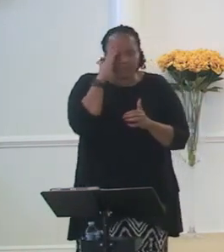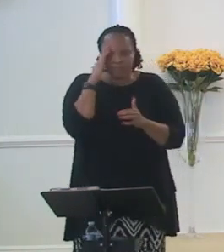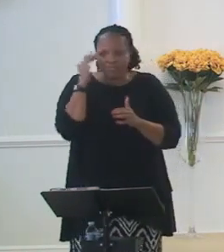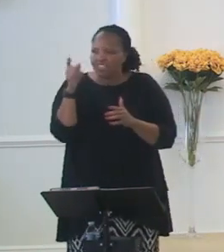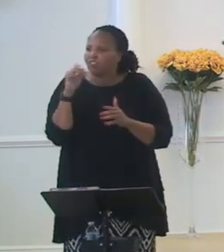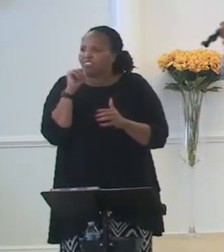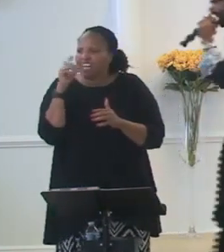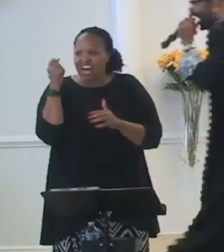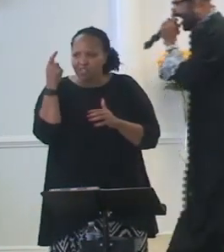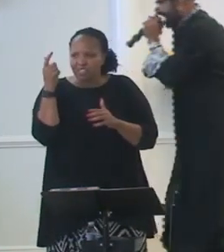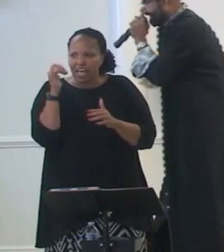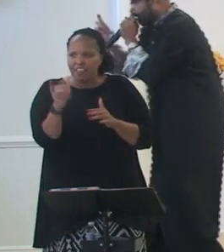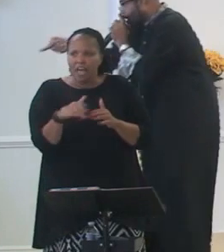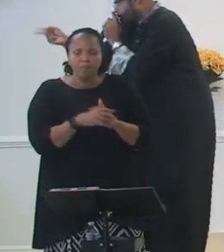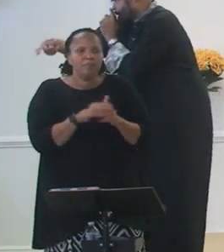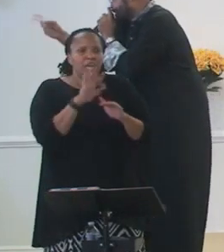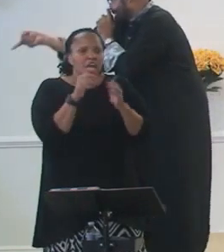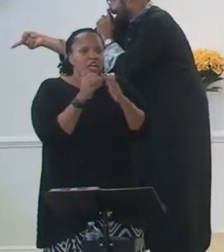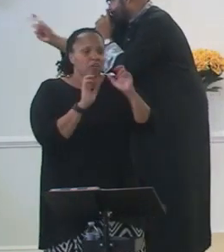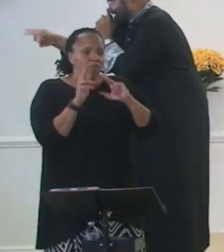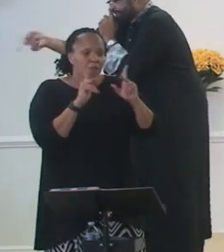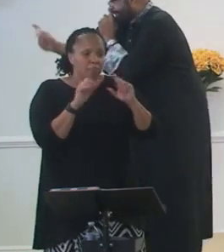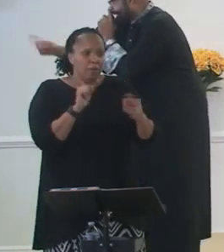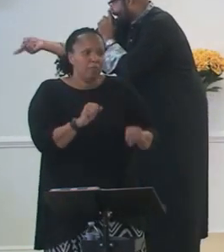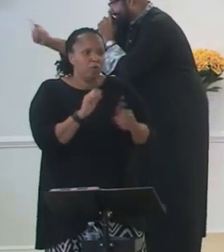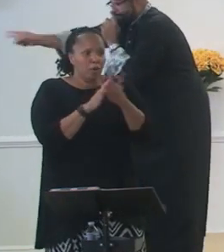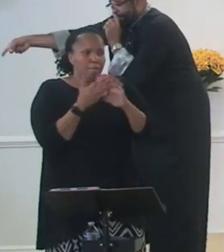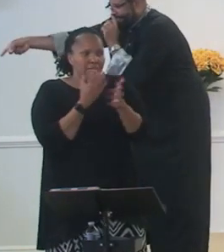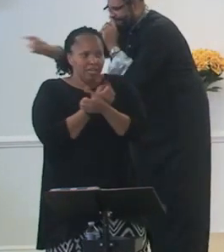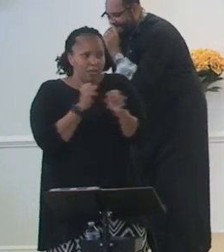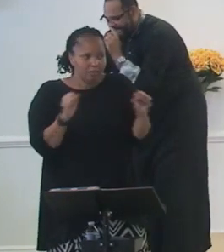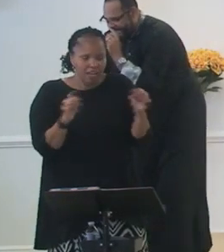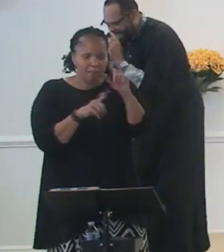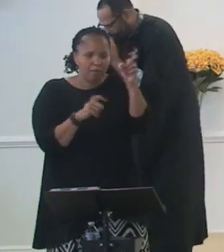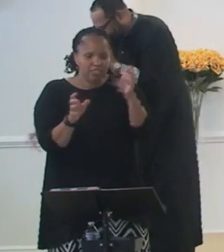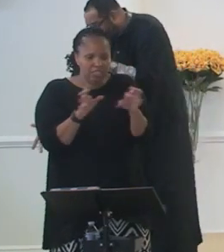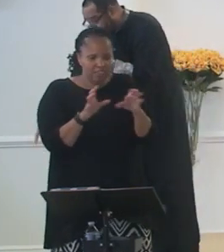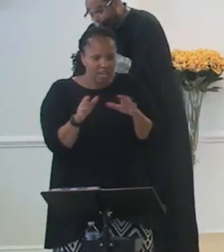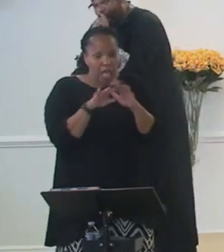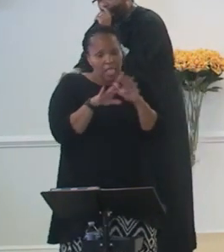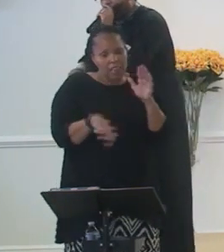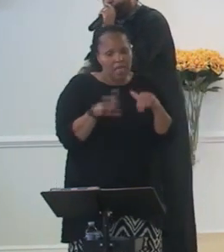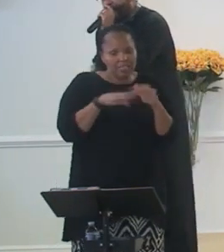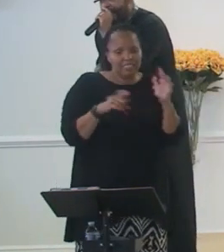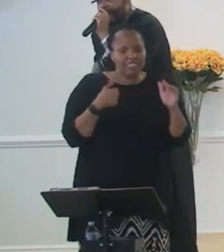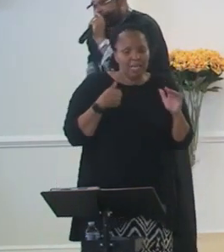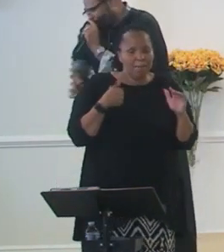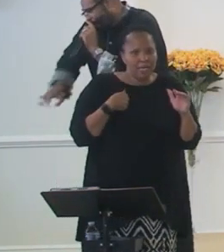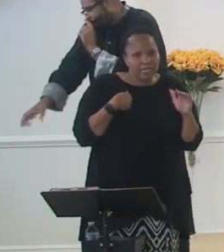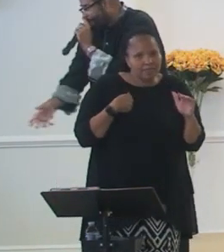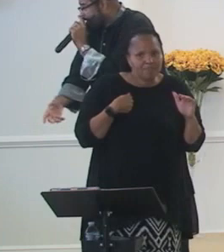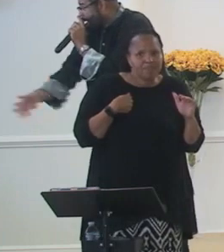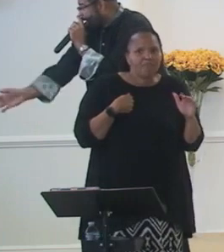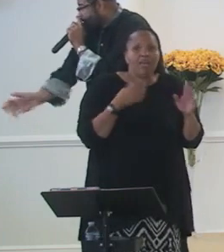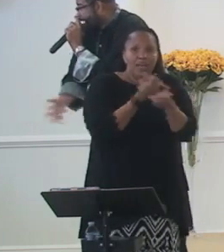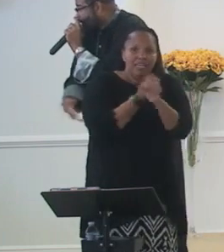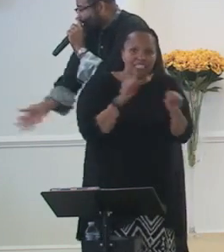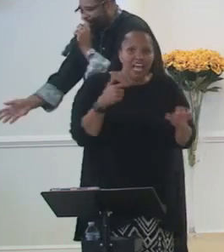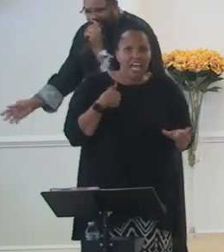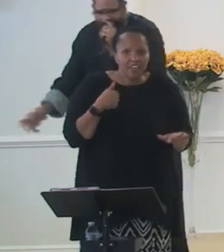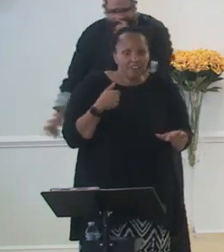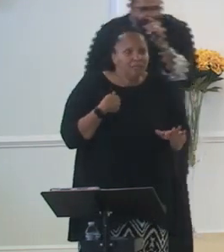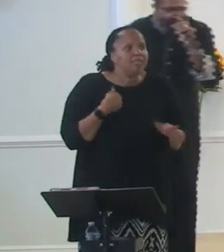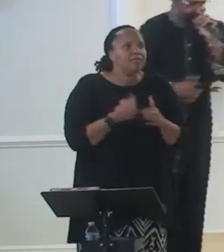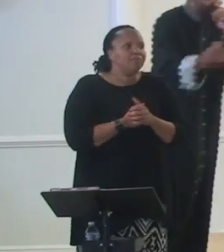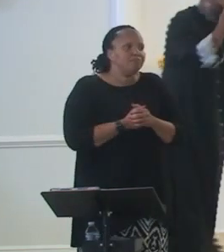getting it. Out of all the people that could have been saved because they done less than me, he broke the ground where everybody tread